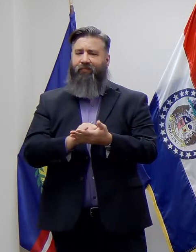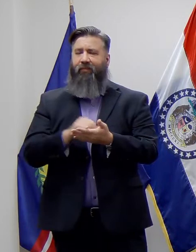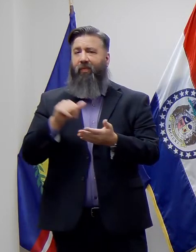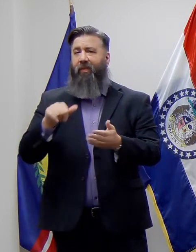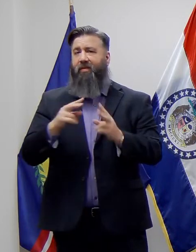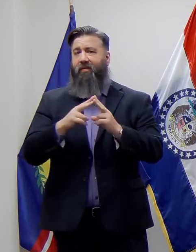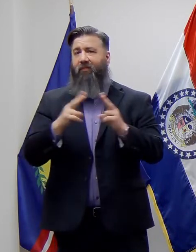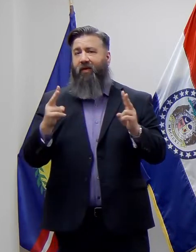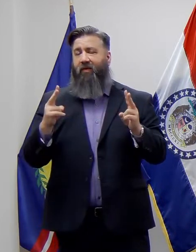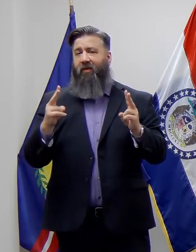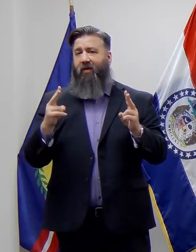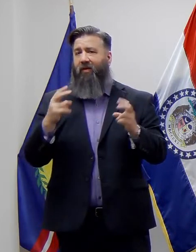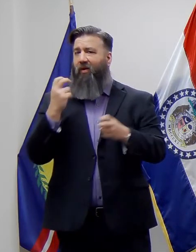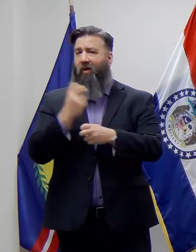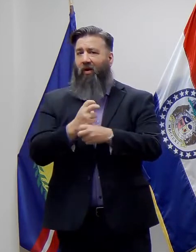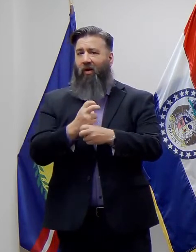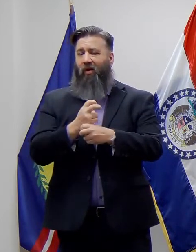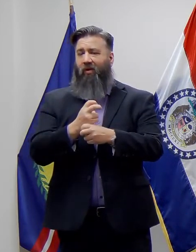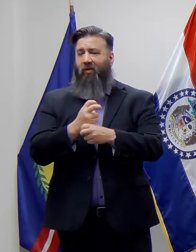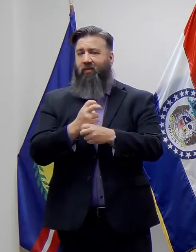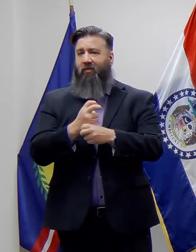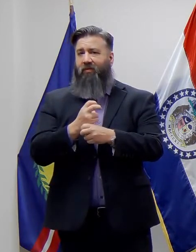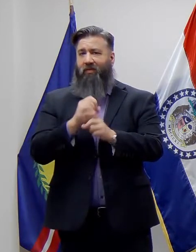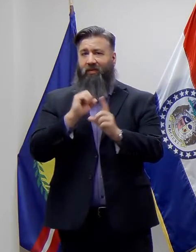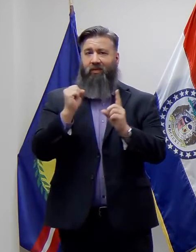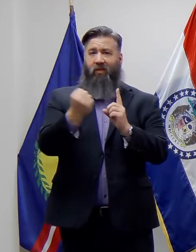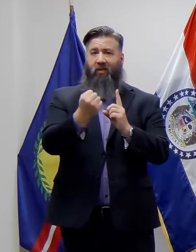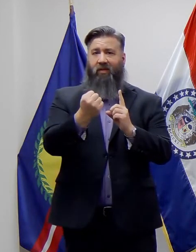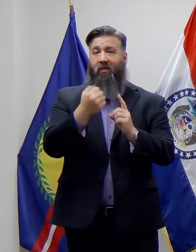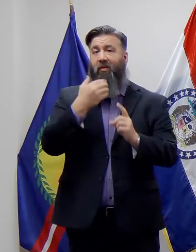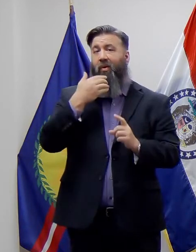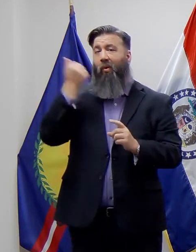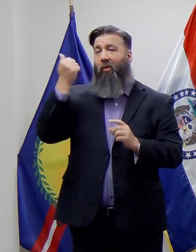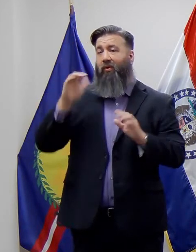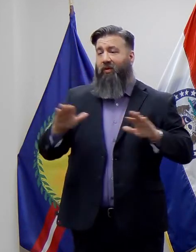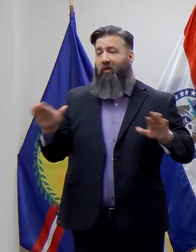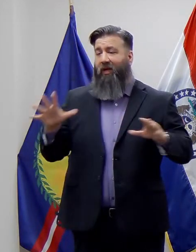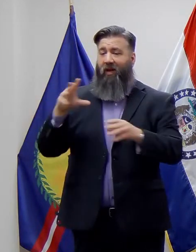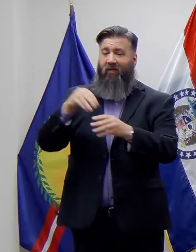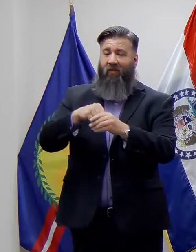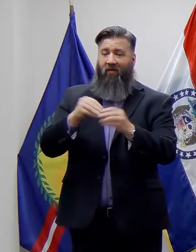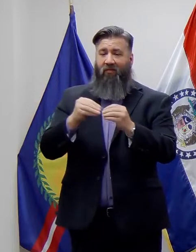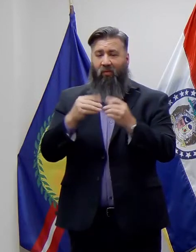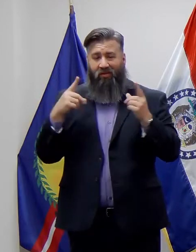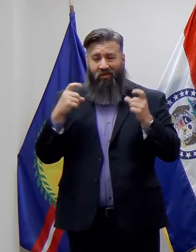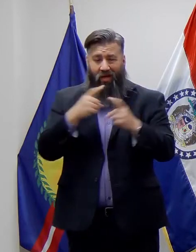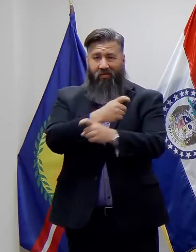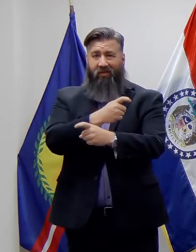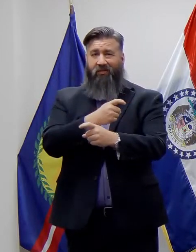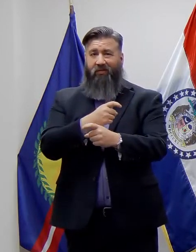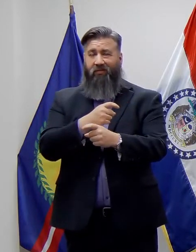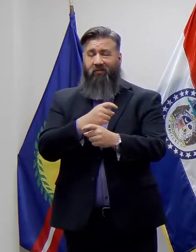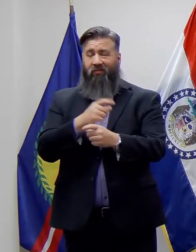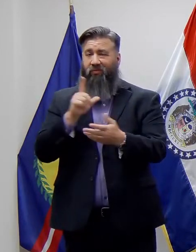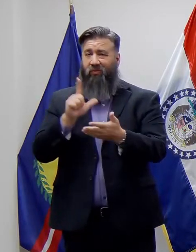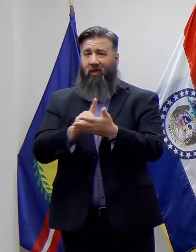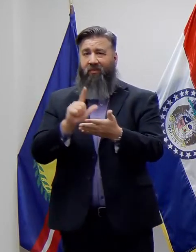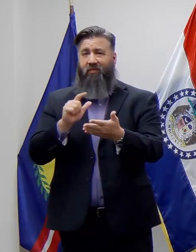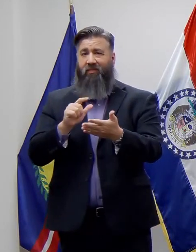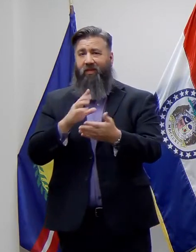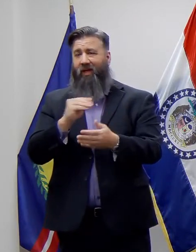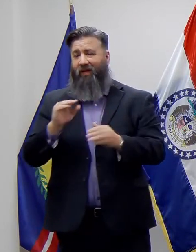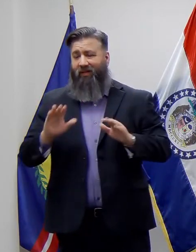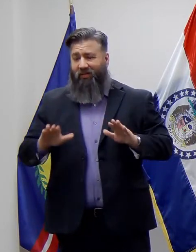very difficult case. The older kids get involved in more complex crimes, and the juvenile